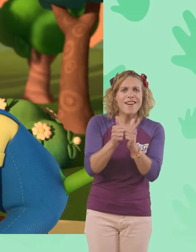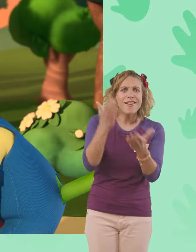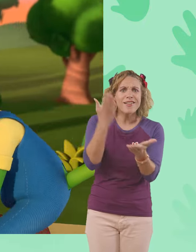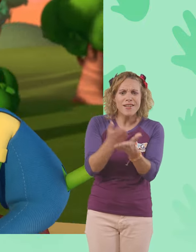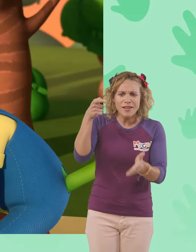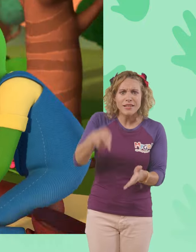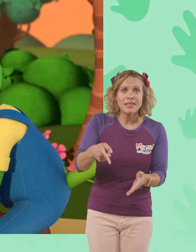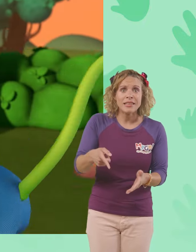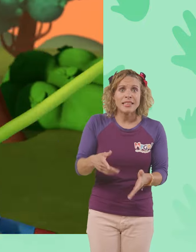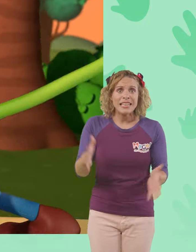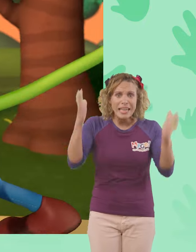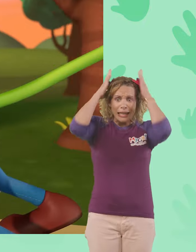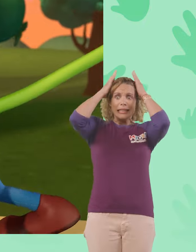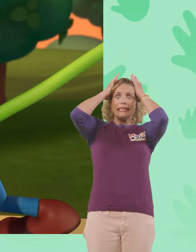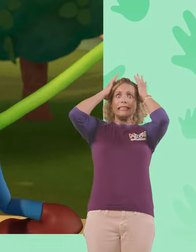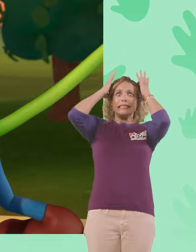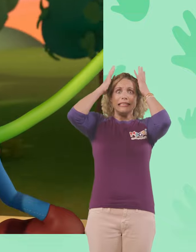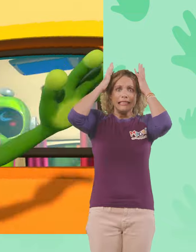Stop this!